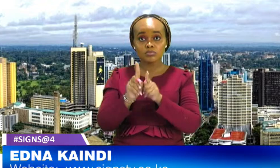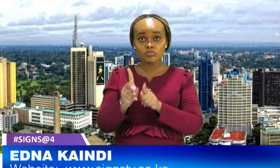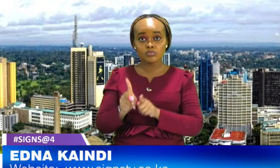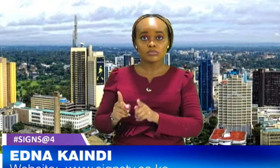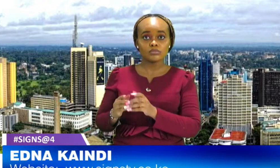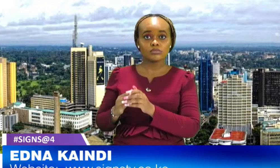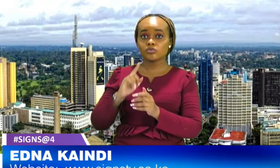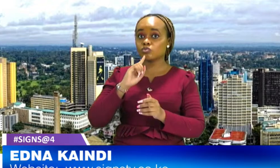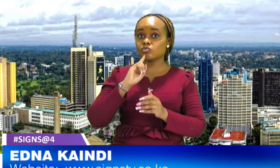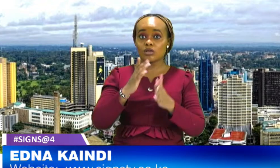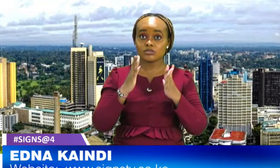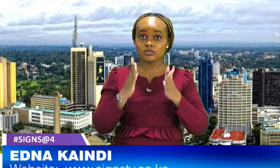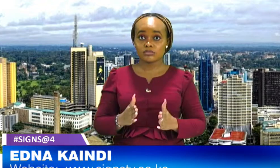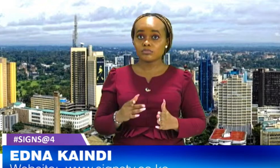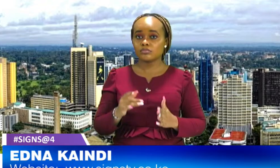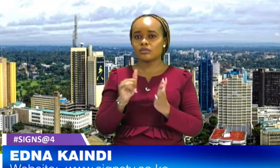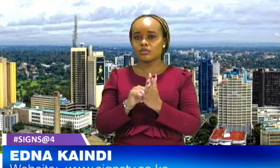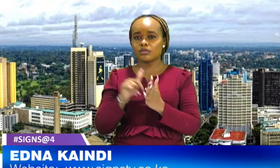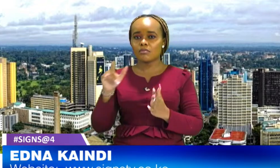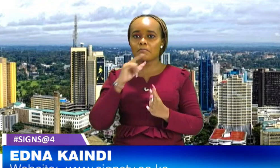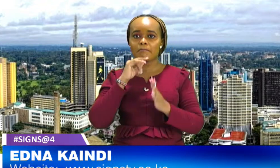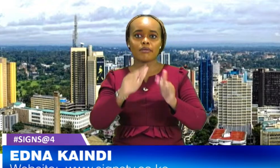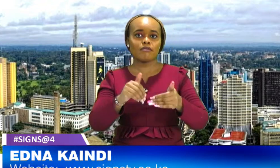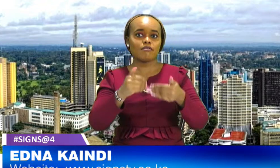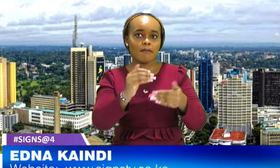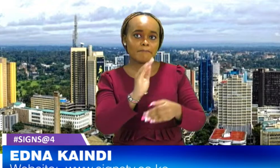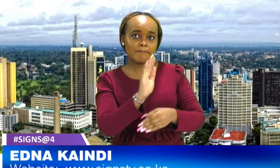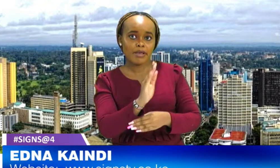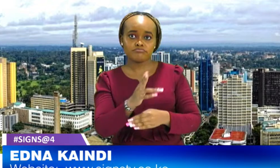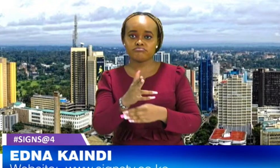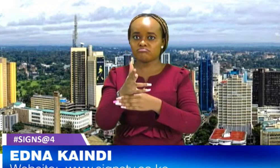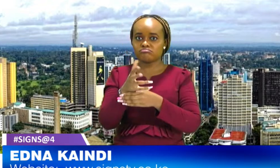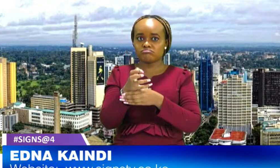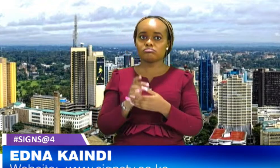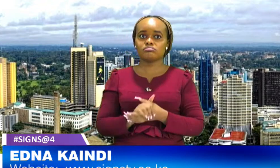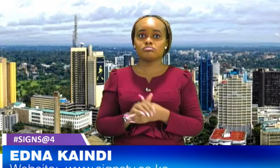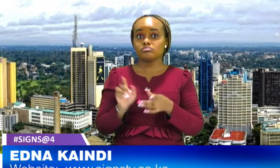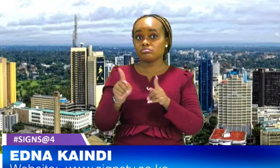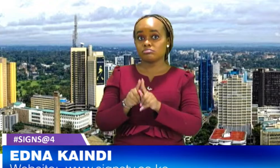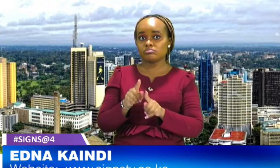and demanded that he surrenders his firearms.